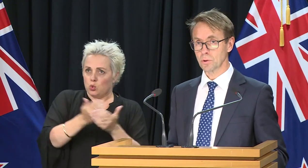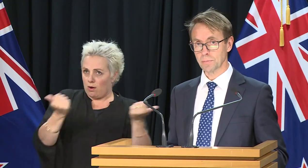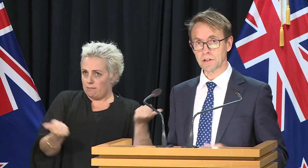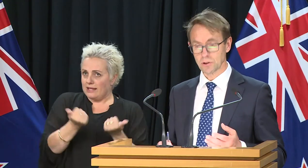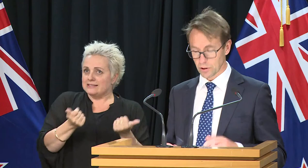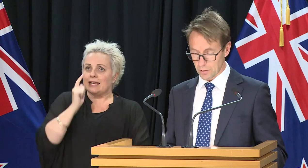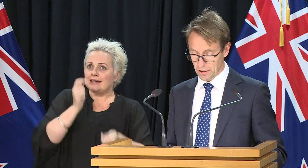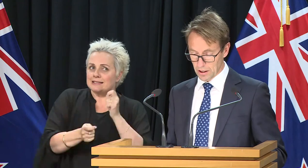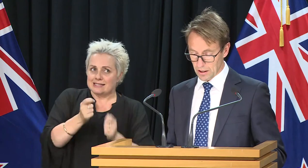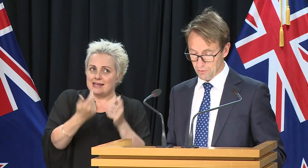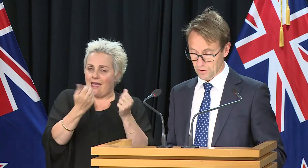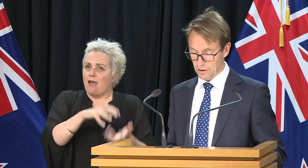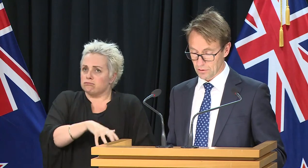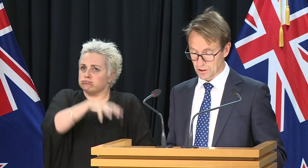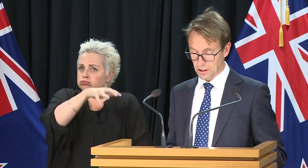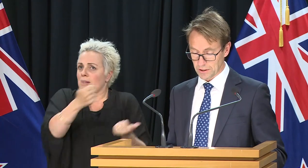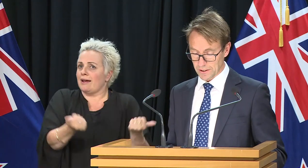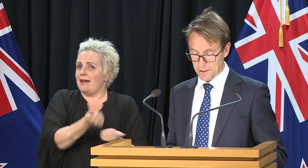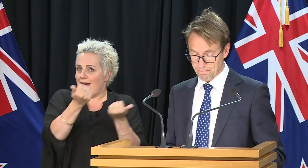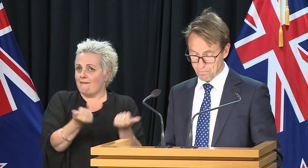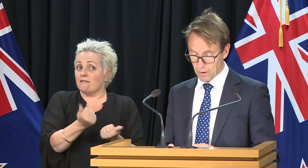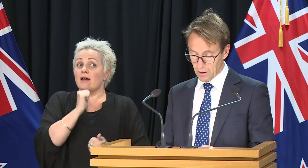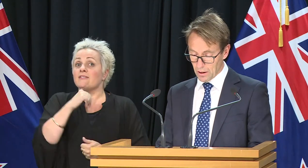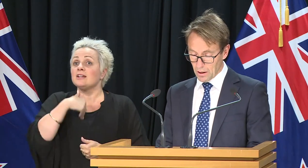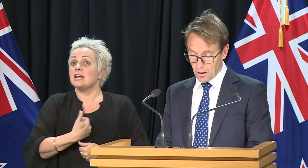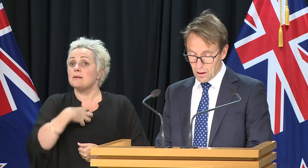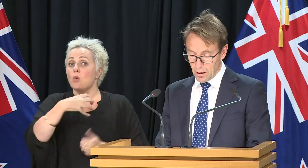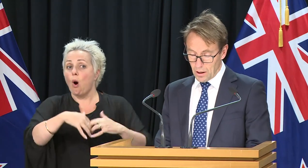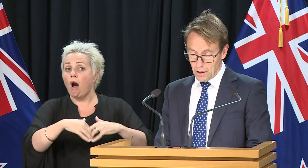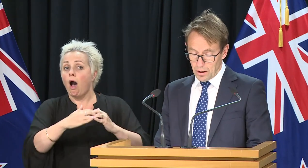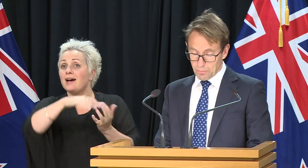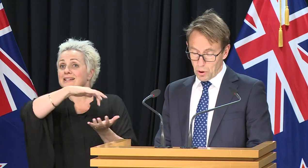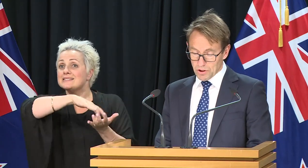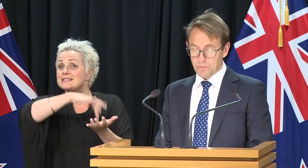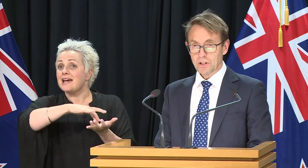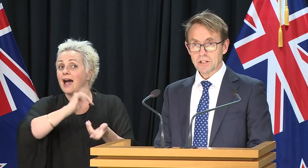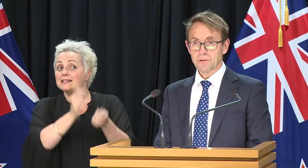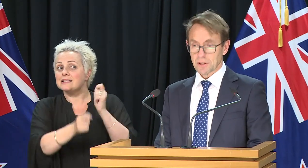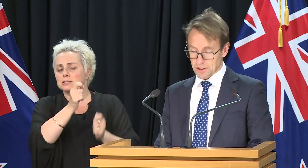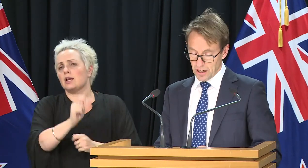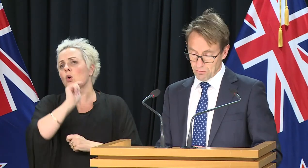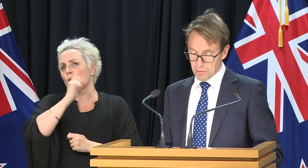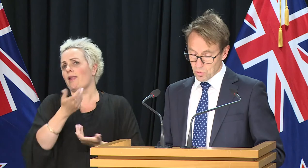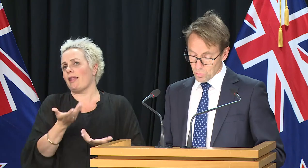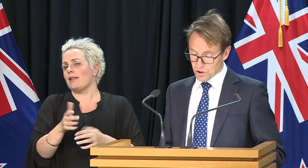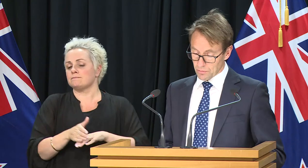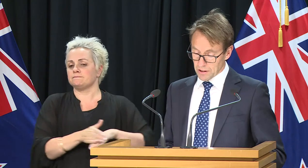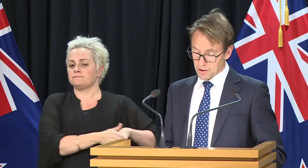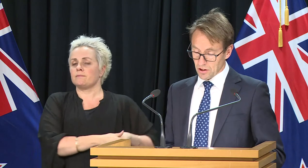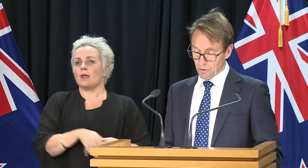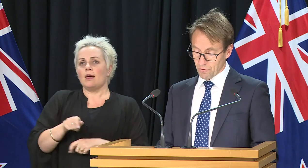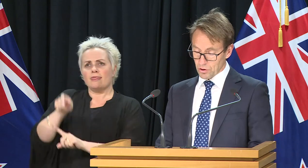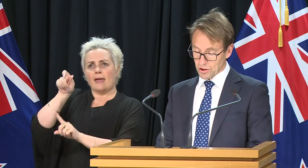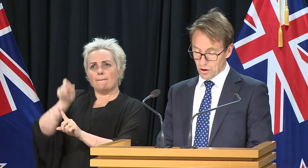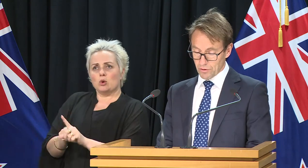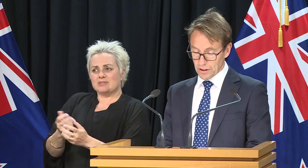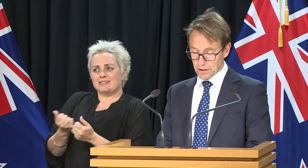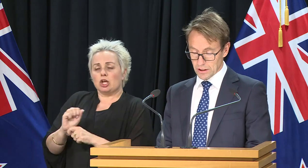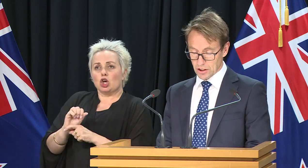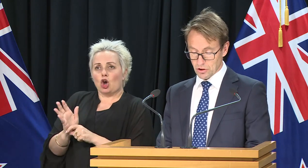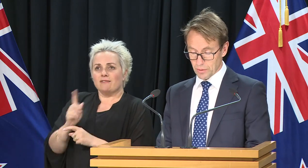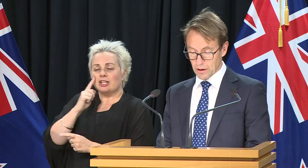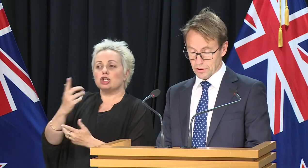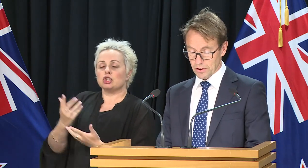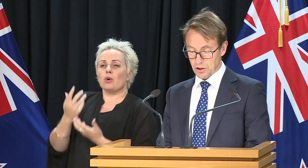will, of course, be stood up if there is any need. The positive test for the staff member also means that the first of